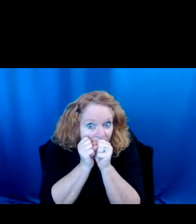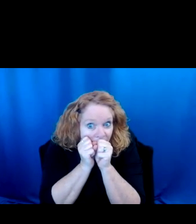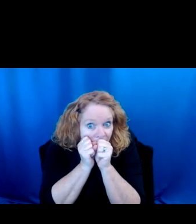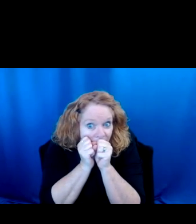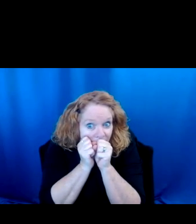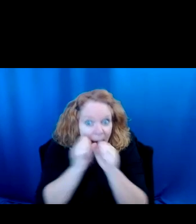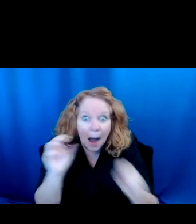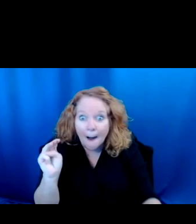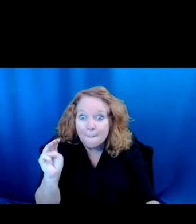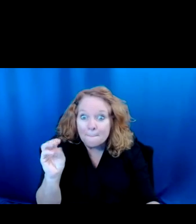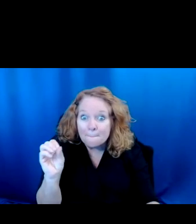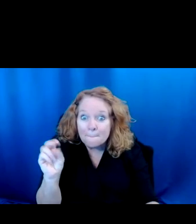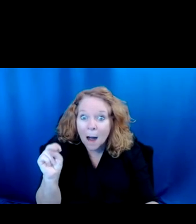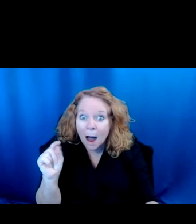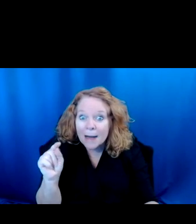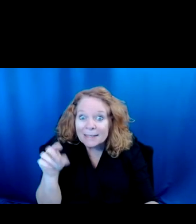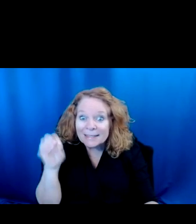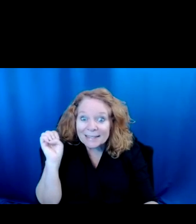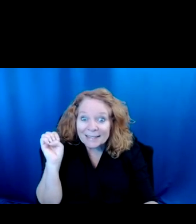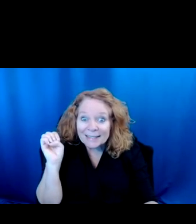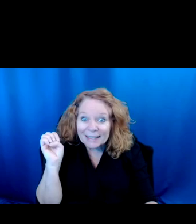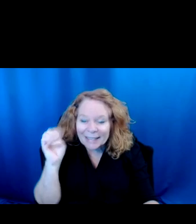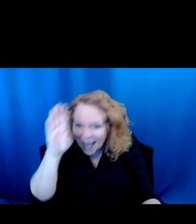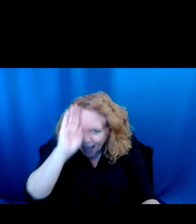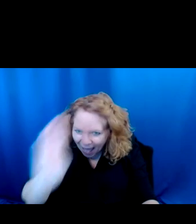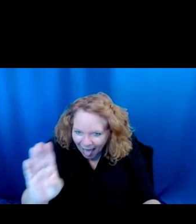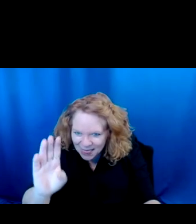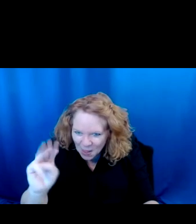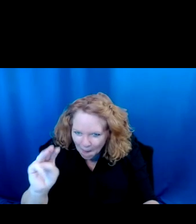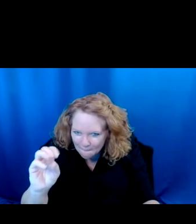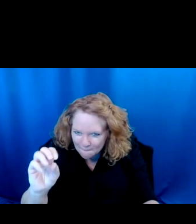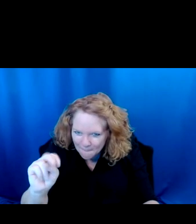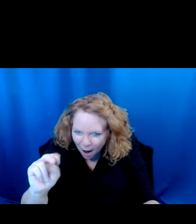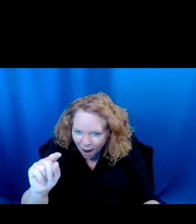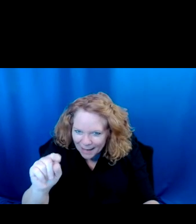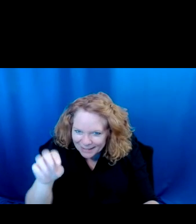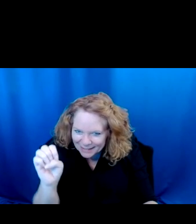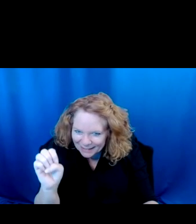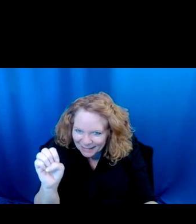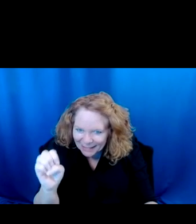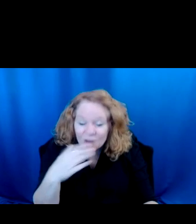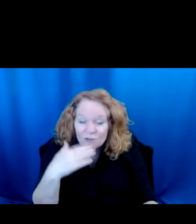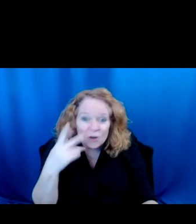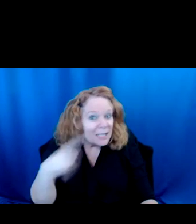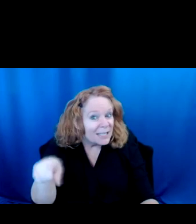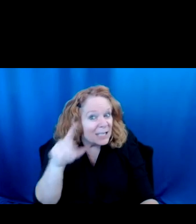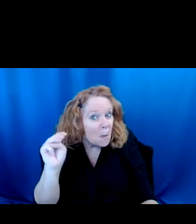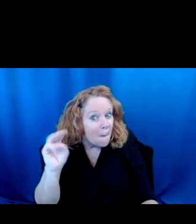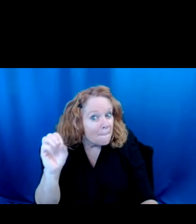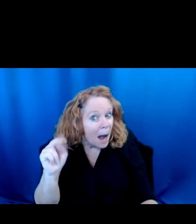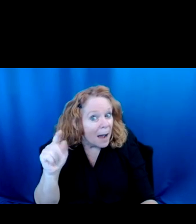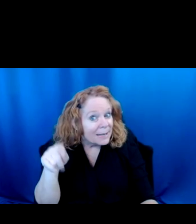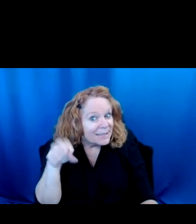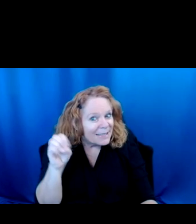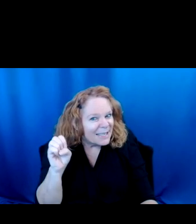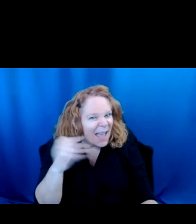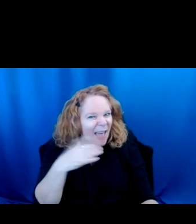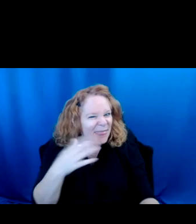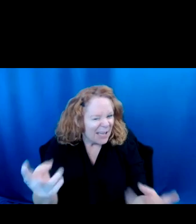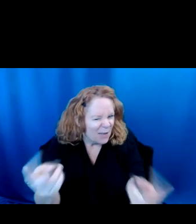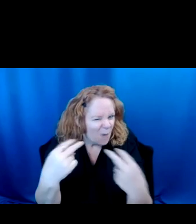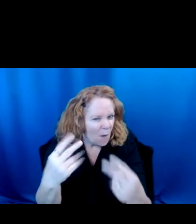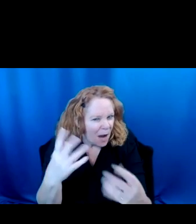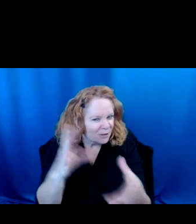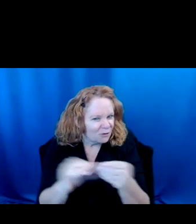amazing Monty. Hi there, Monty. Hey, I'm so pleased to see you, Monty. Thanks for coming to our